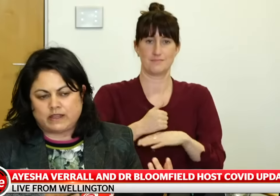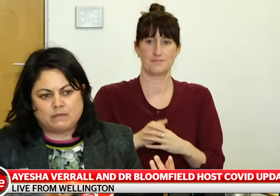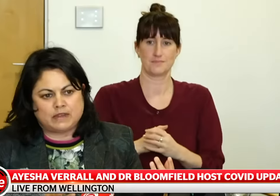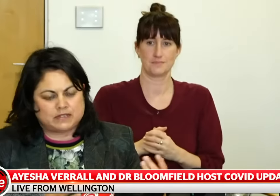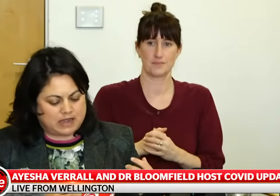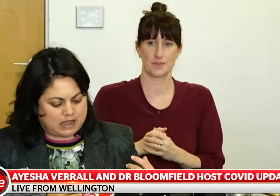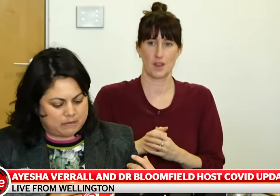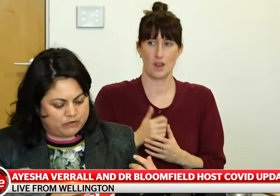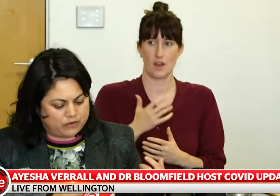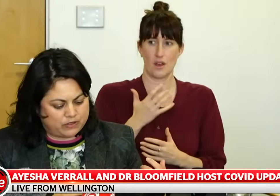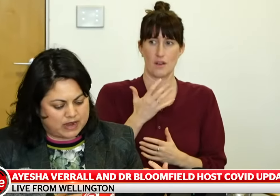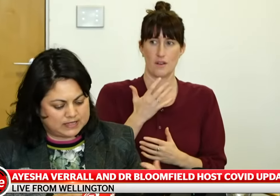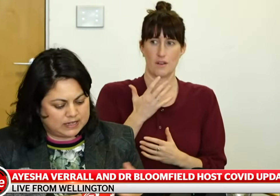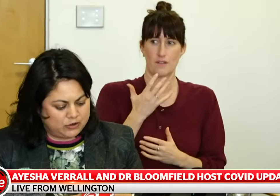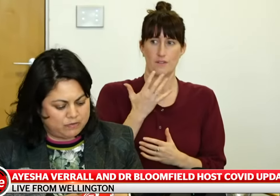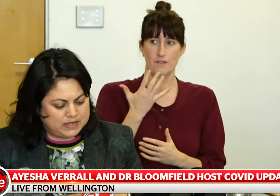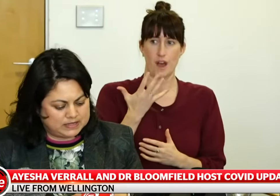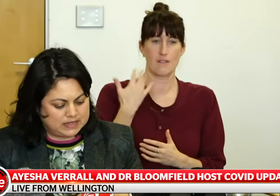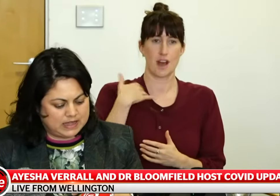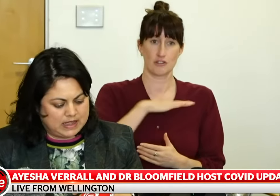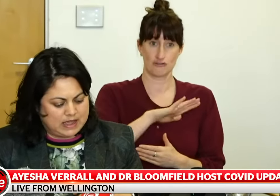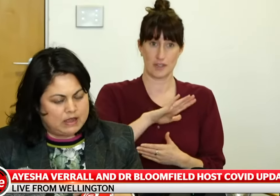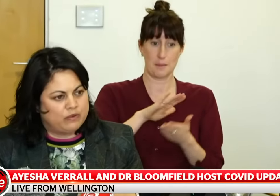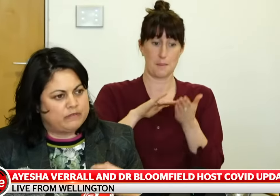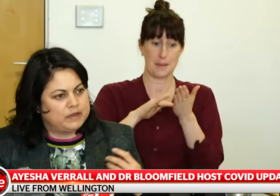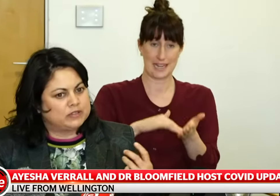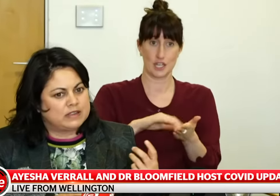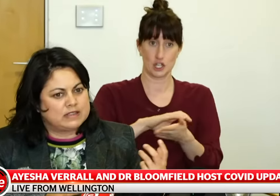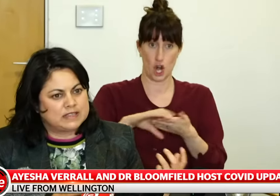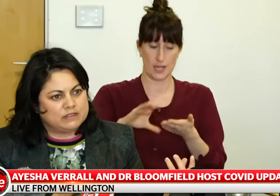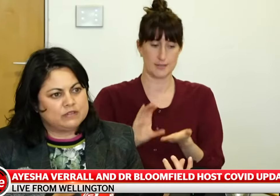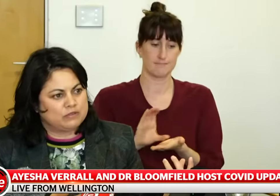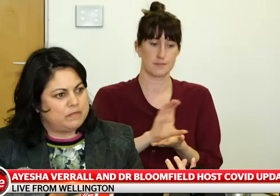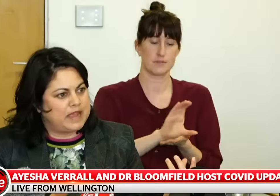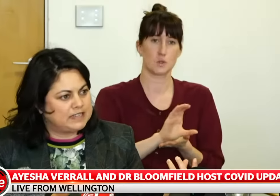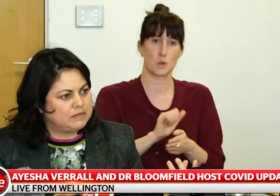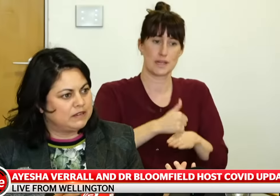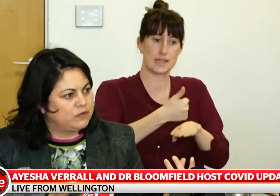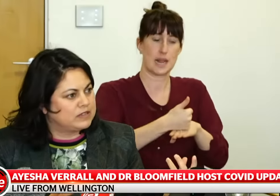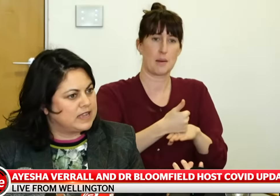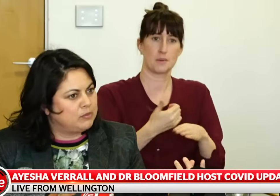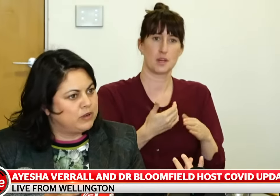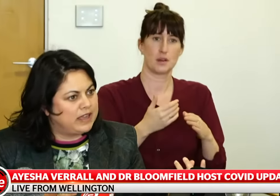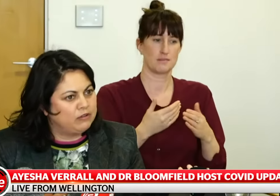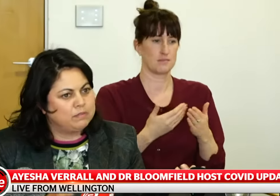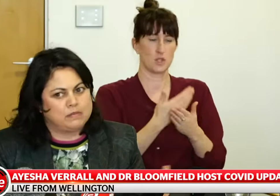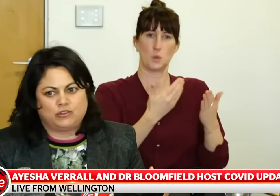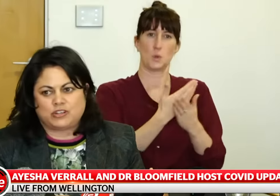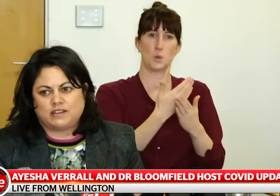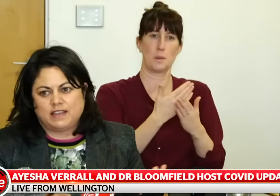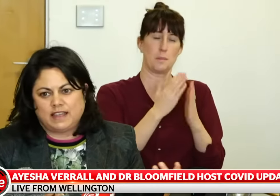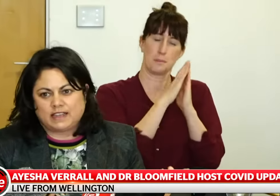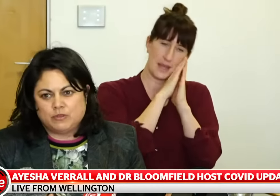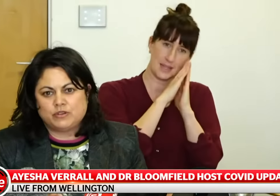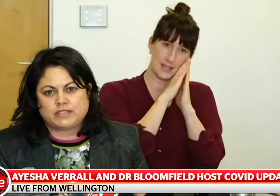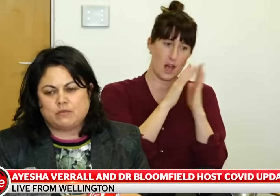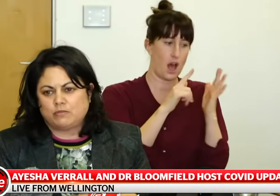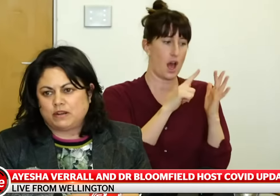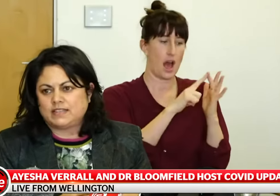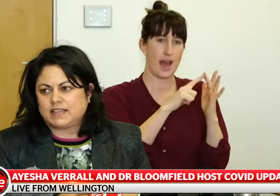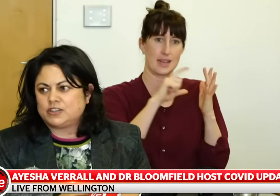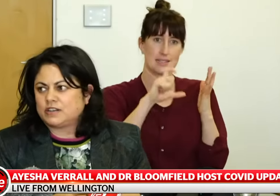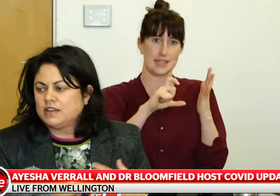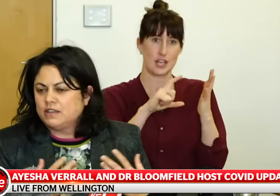the development of further ICU beds. We've built skills through the pandemic, for example, in health promotion and